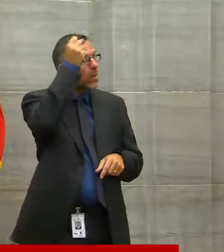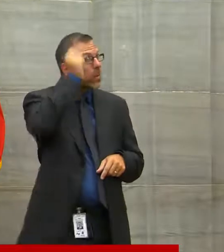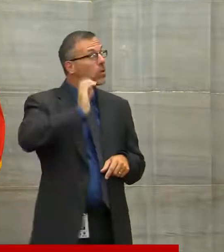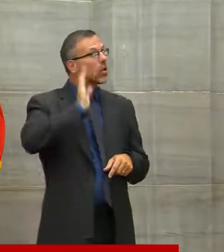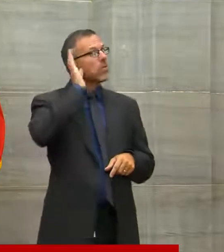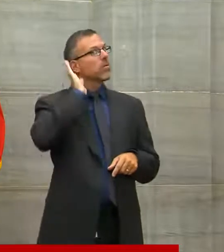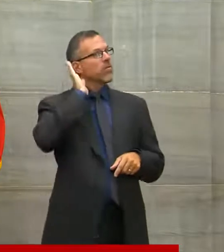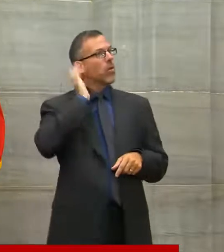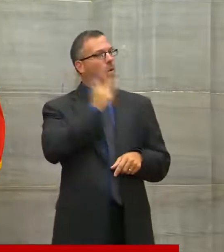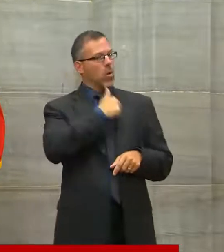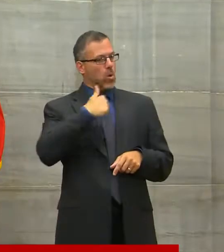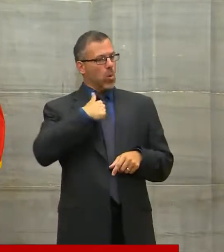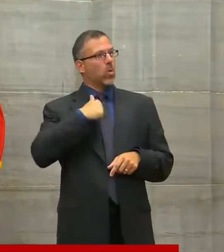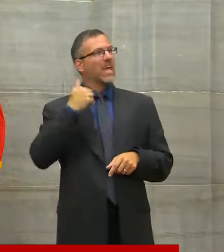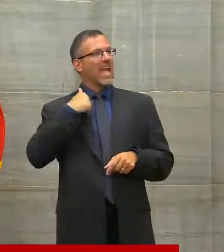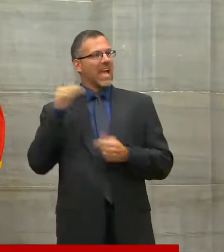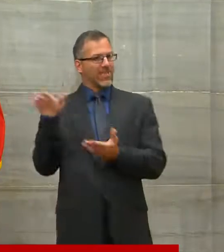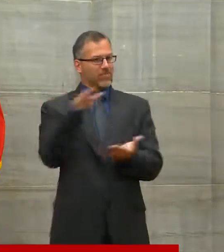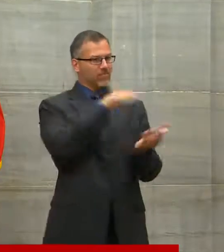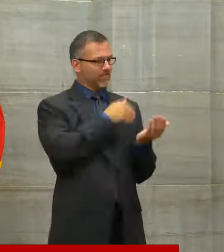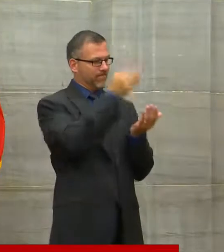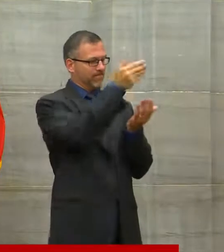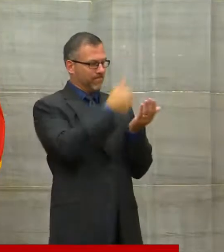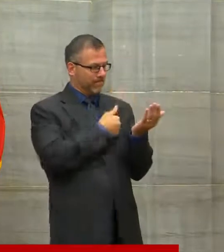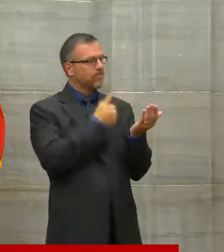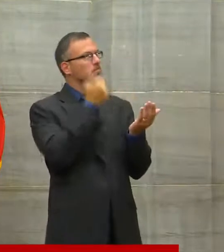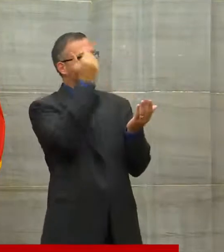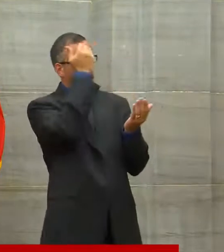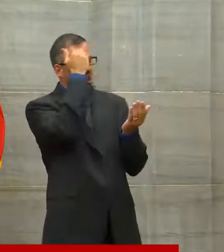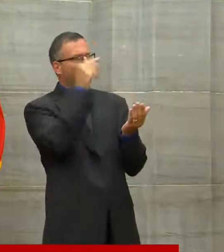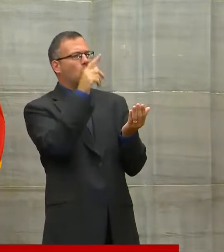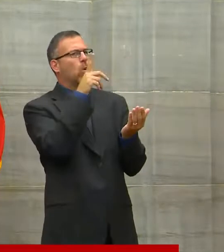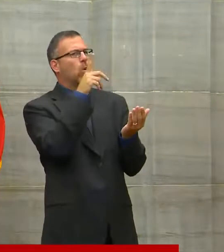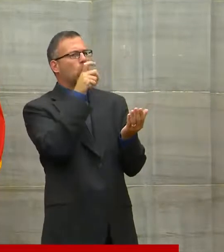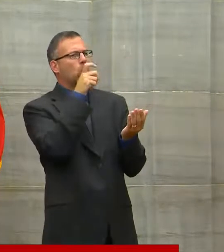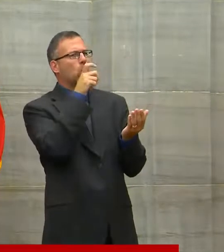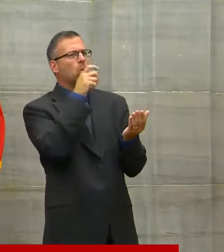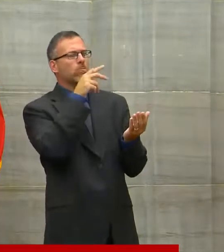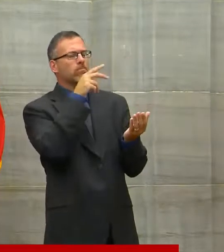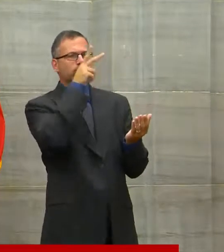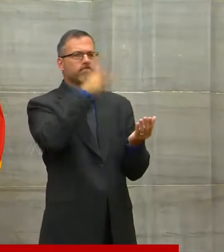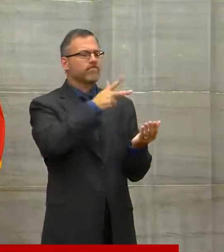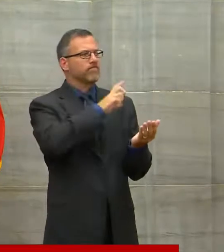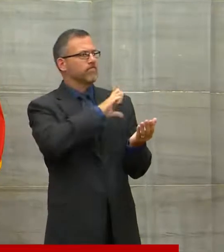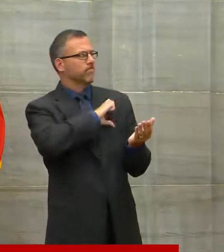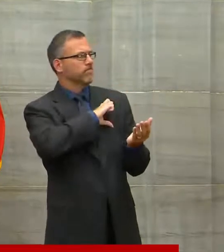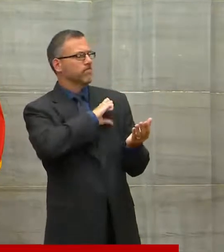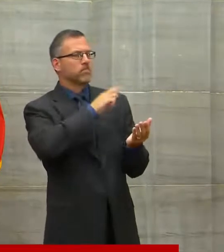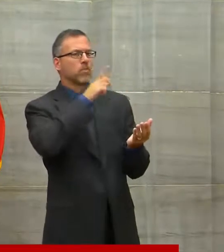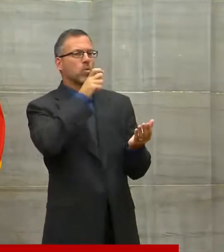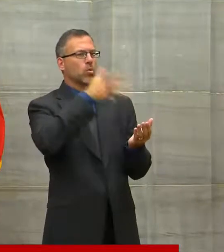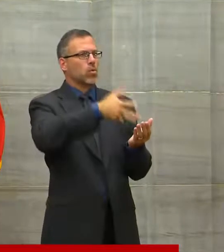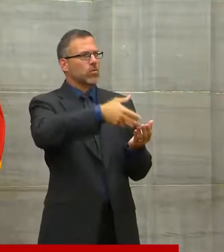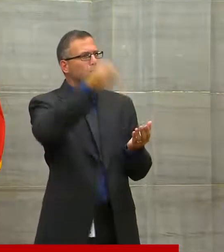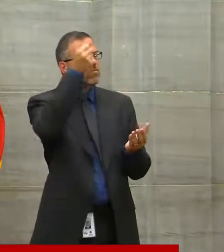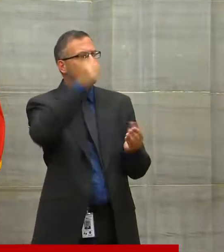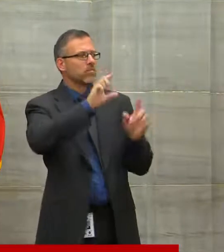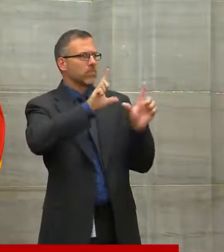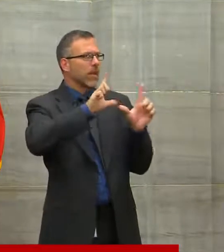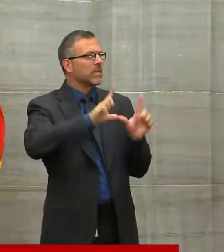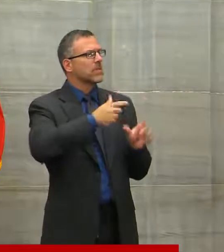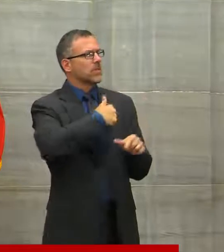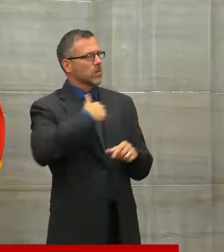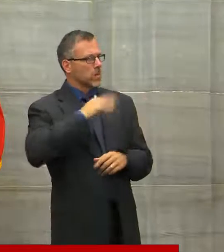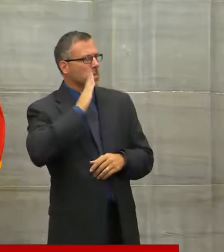hearings. So we have a huge responsibility within the Post Commission. And as being the sheriff and the chairman on that board and